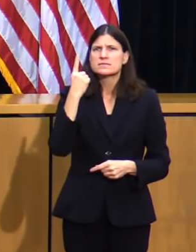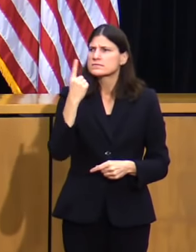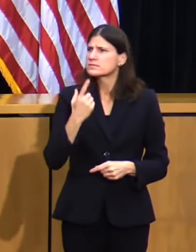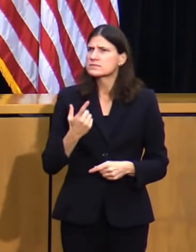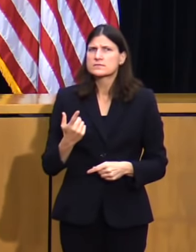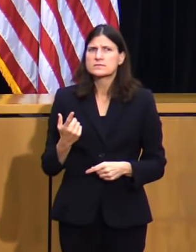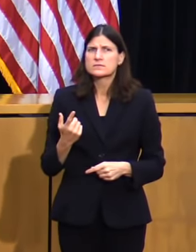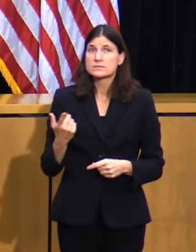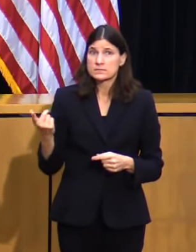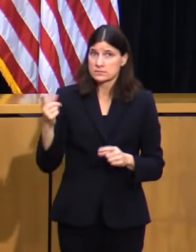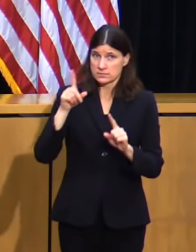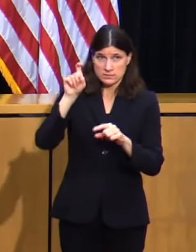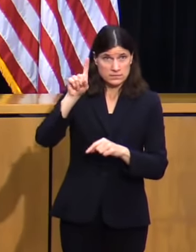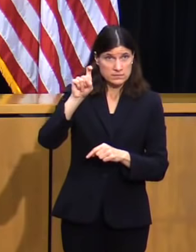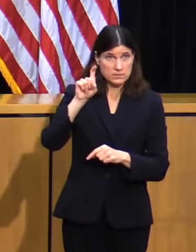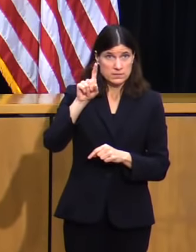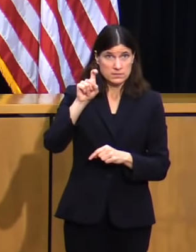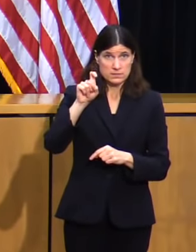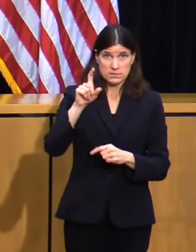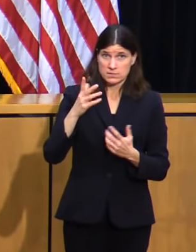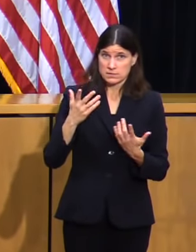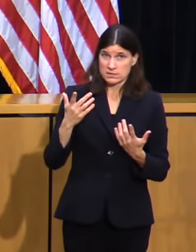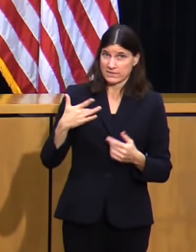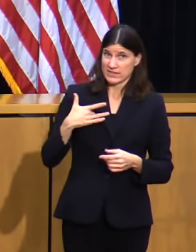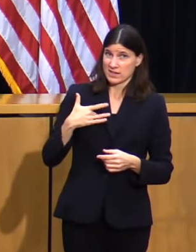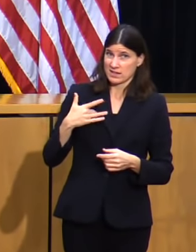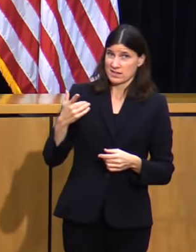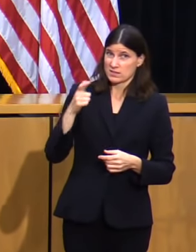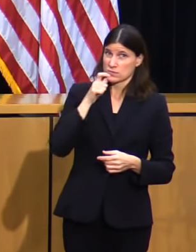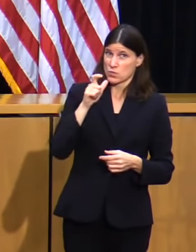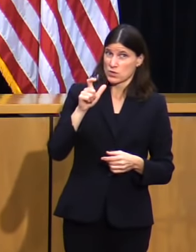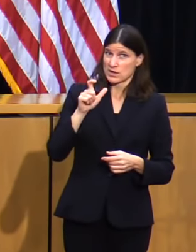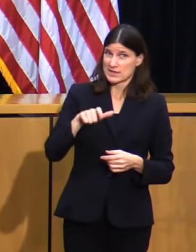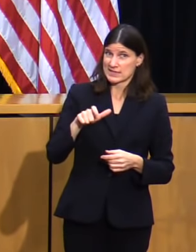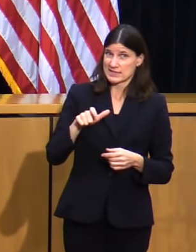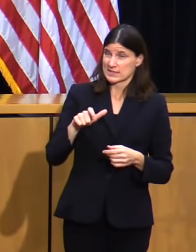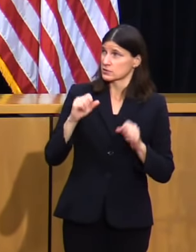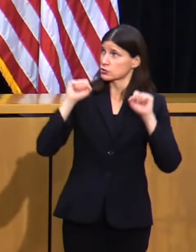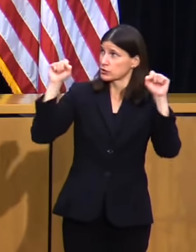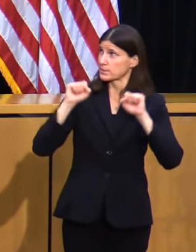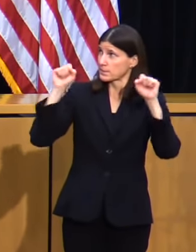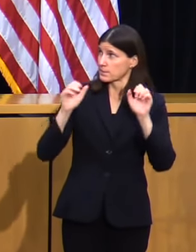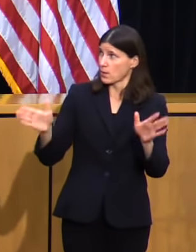and perhaps indoor dining and restaurants? Well, we've said all along that our biggest